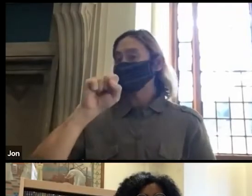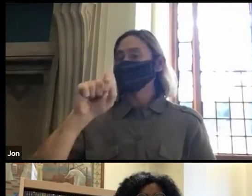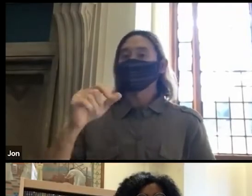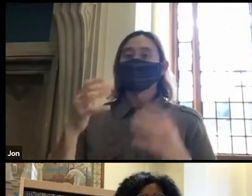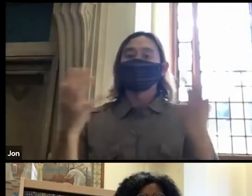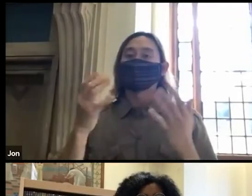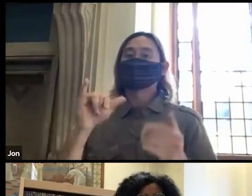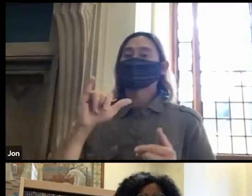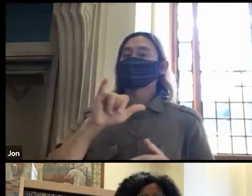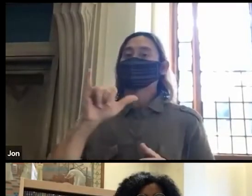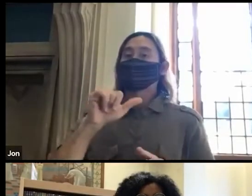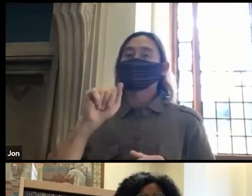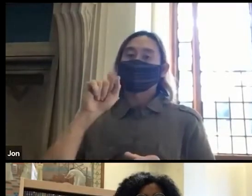Question is,